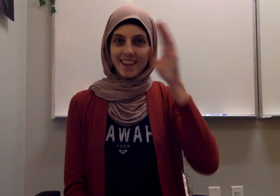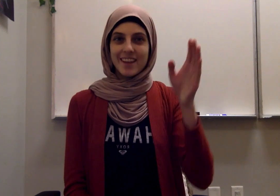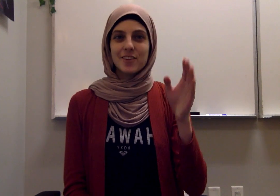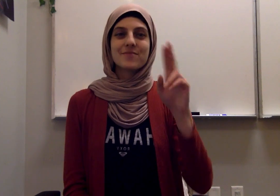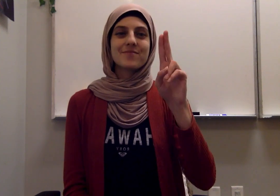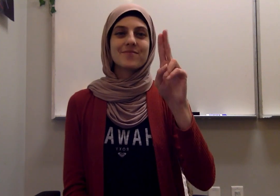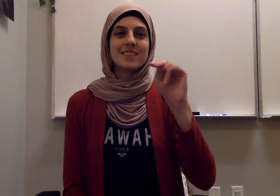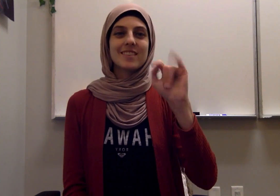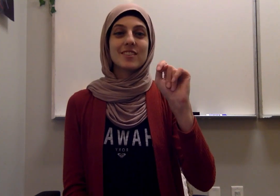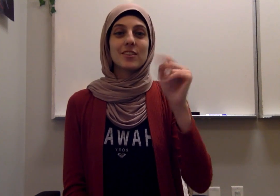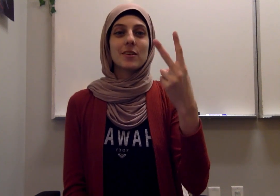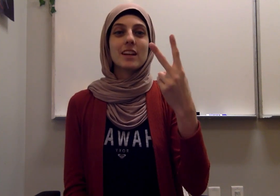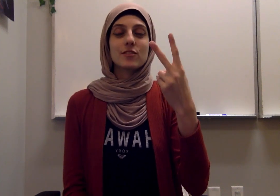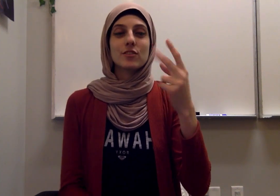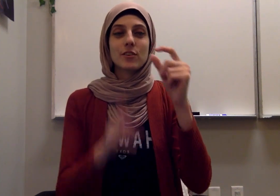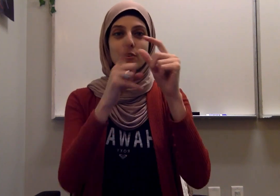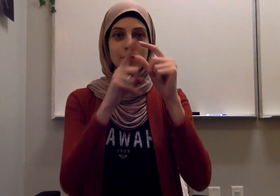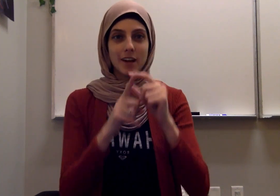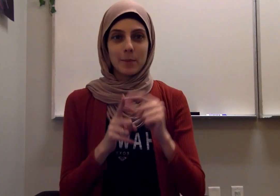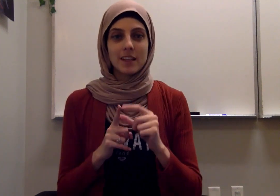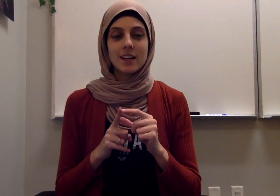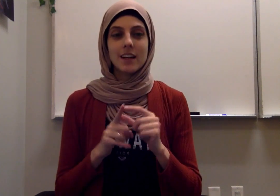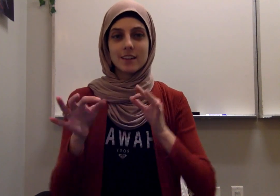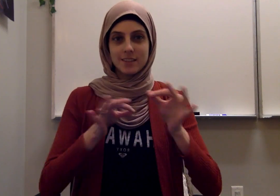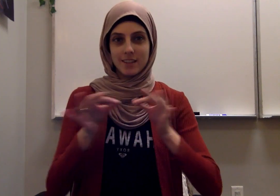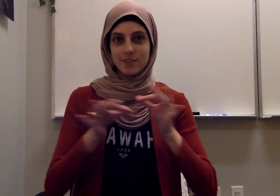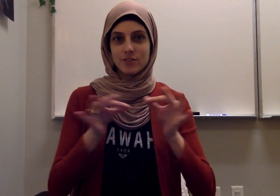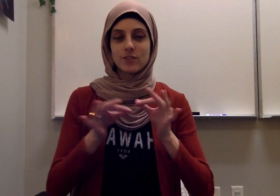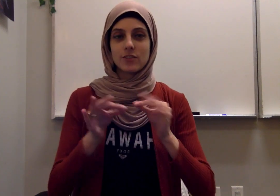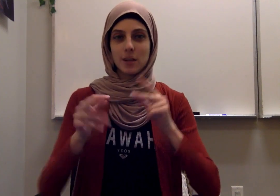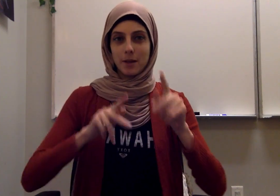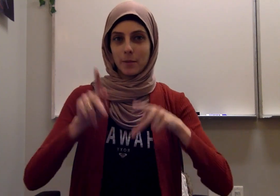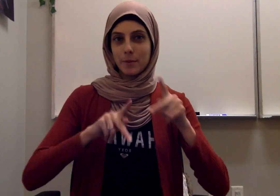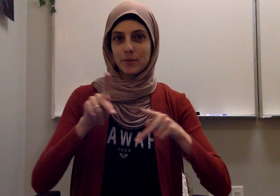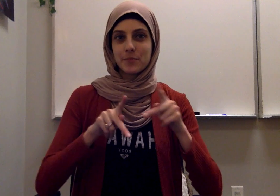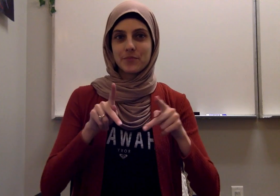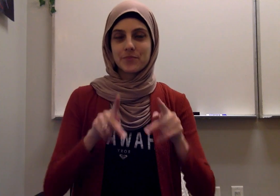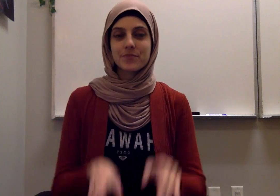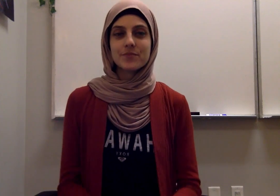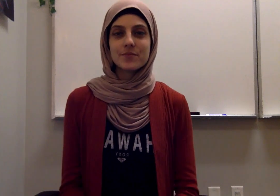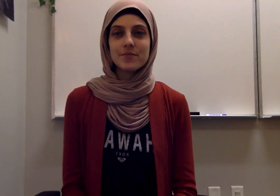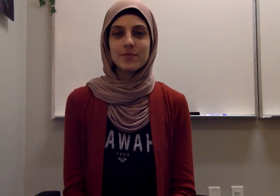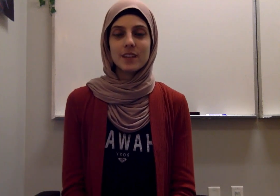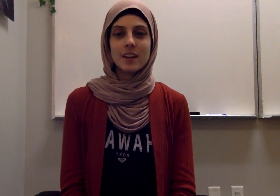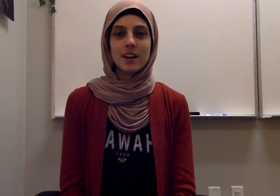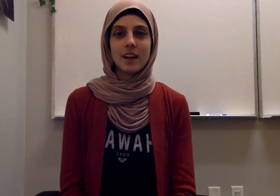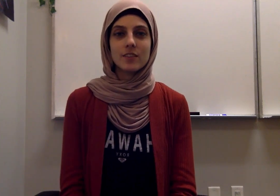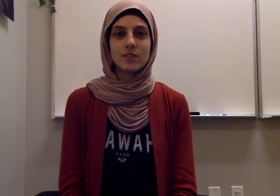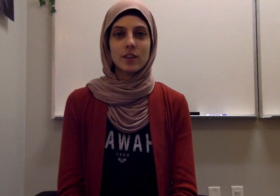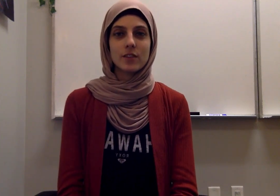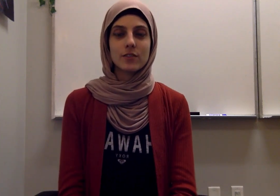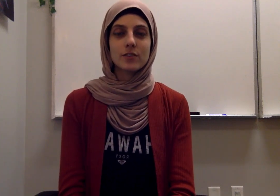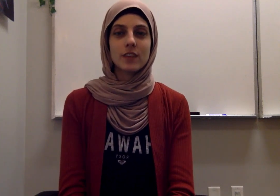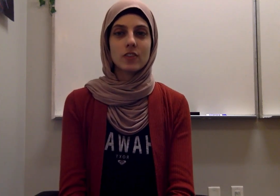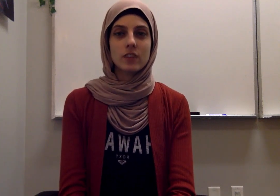Hello, this is Unit 2 Vocabulary, describing people. Alright, so the first section is